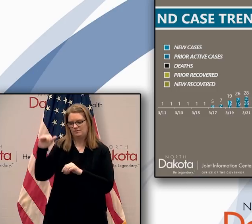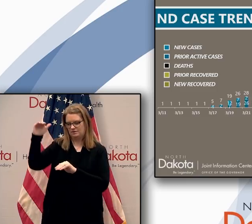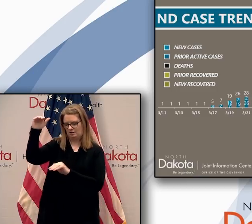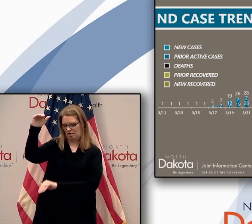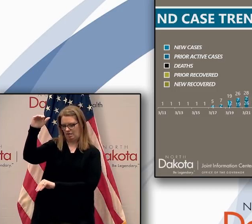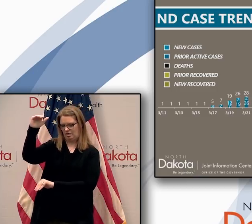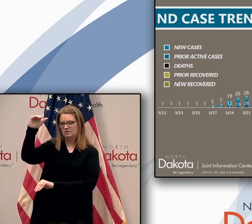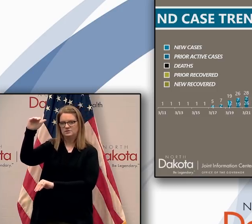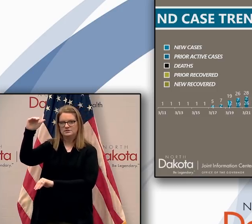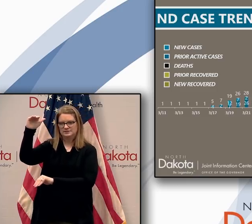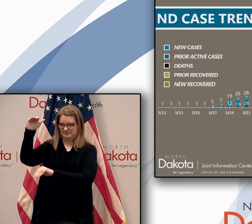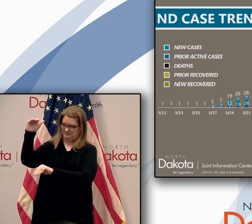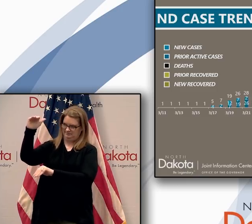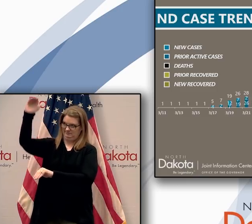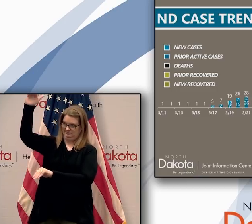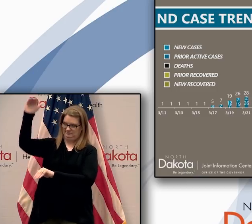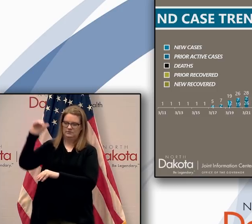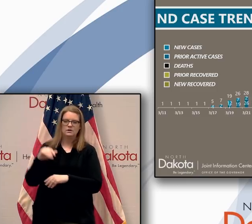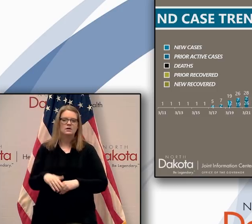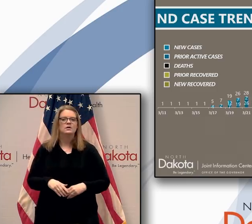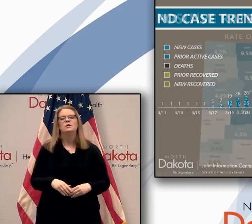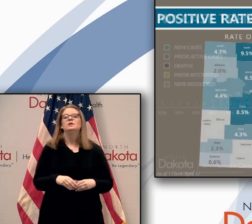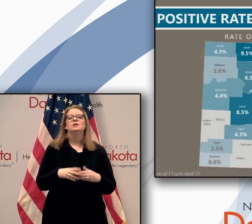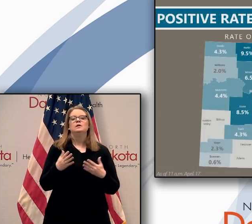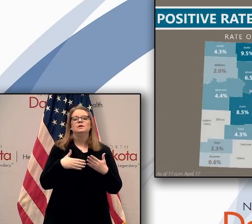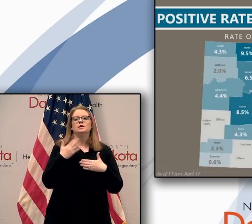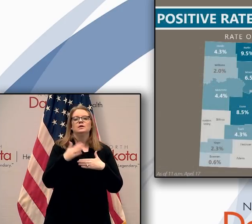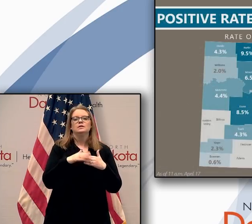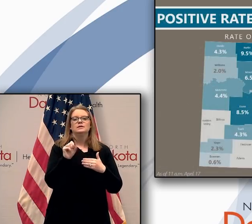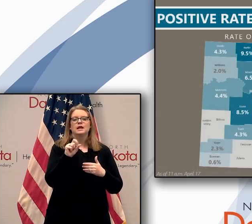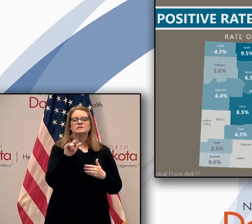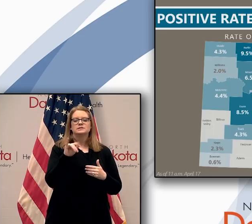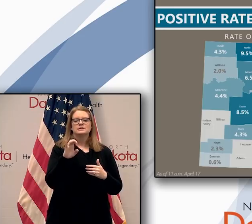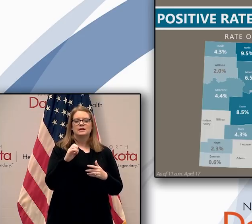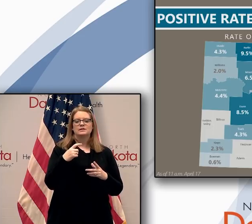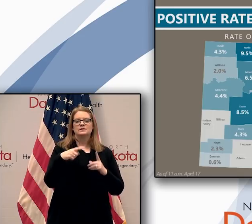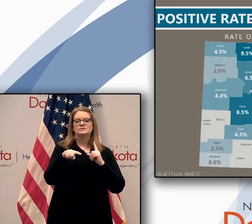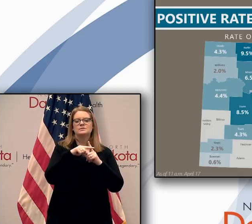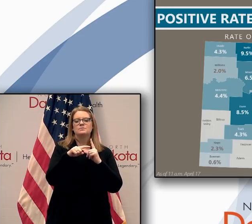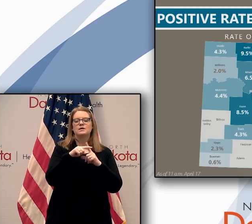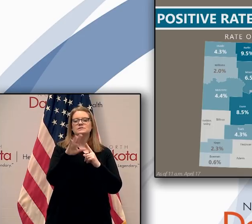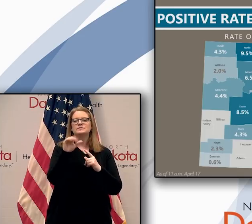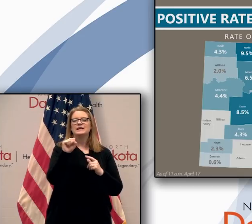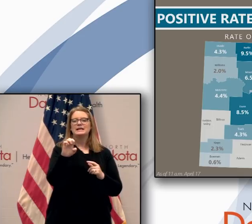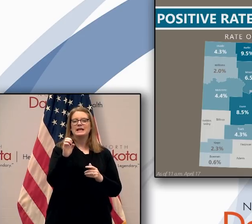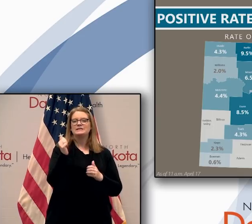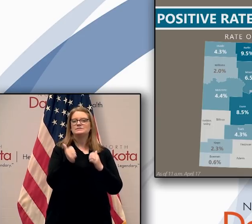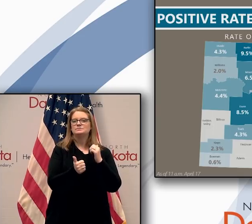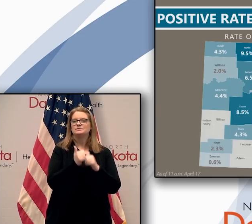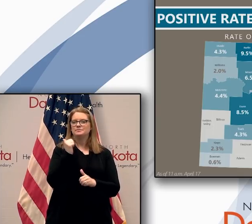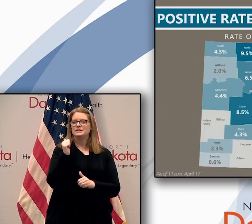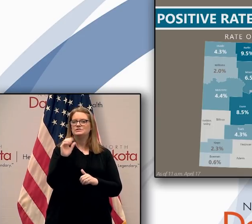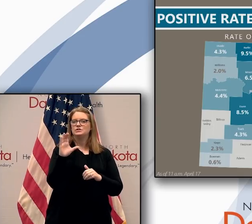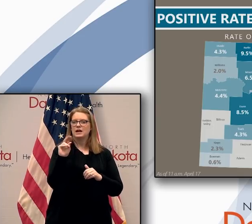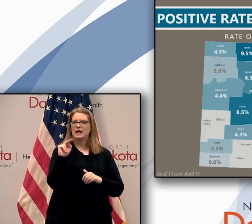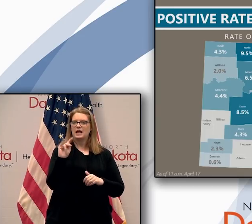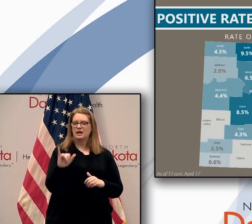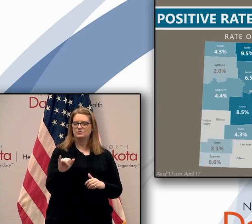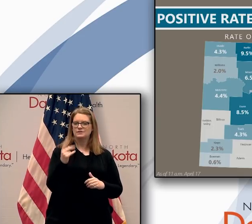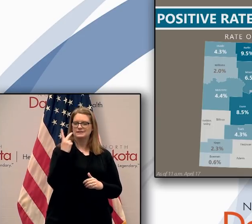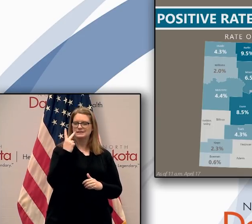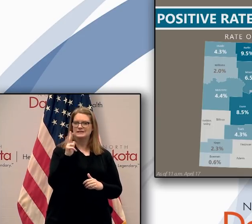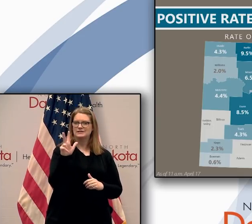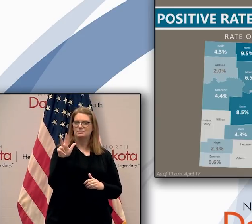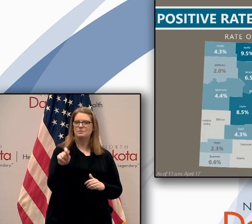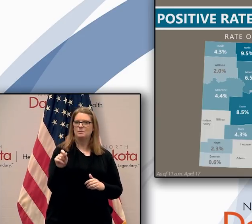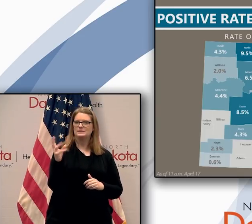9. The next slide we're going to take a look at is positive case rate by county. Again, here you see this 3.6